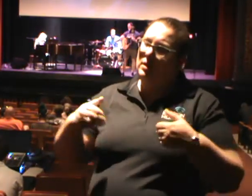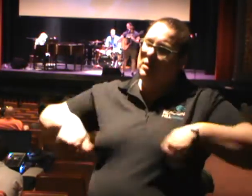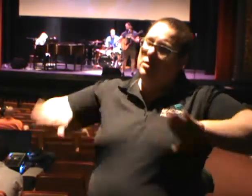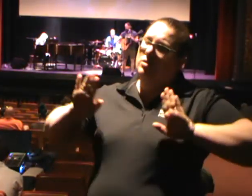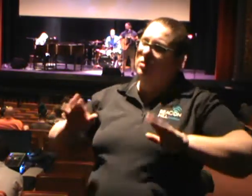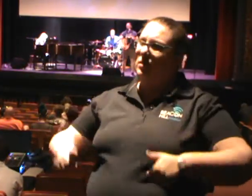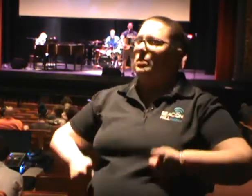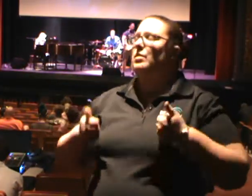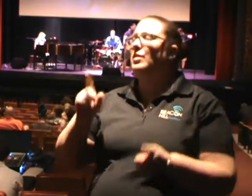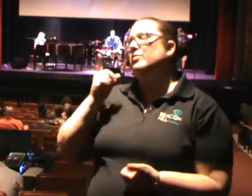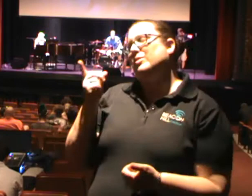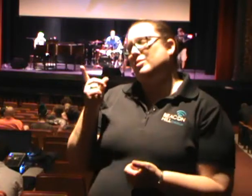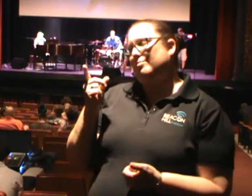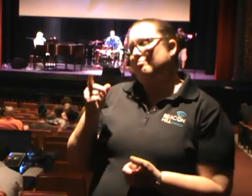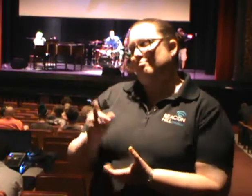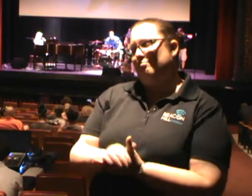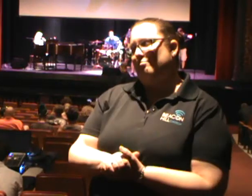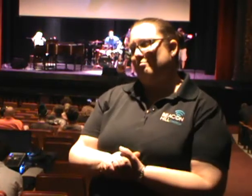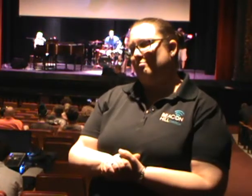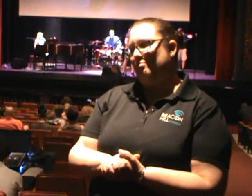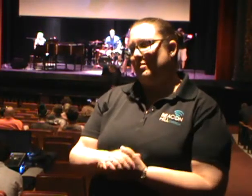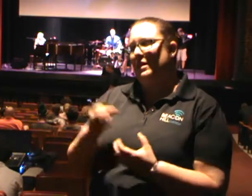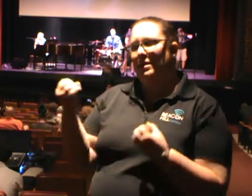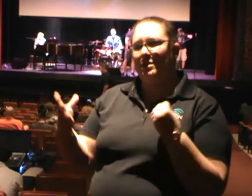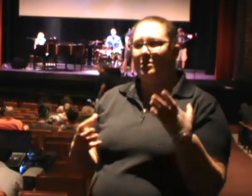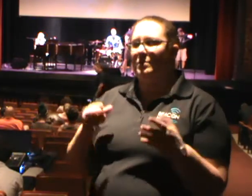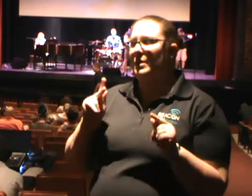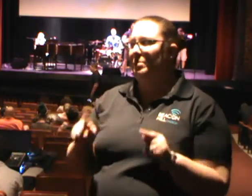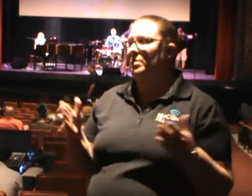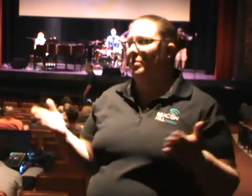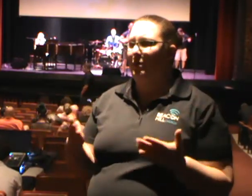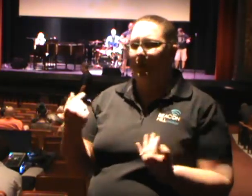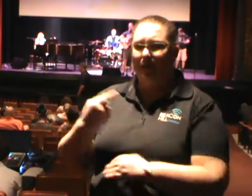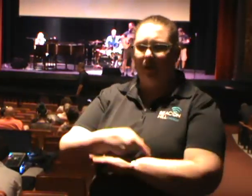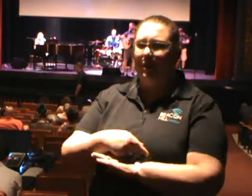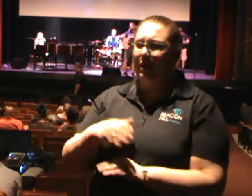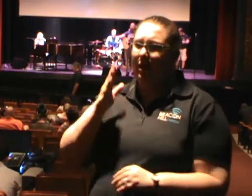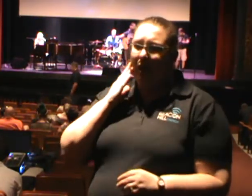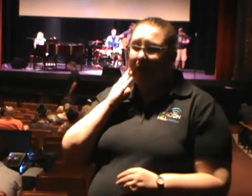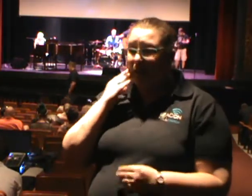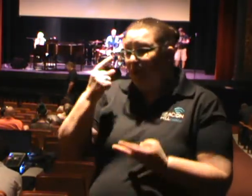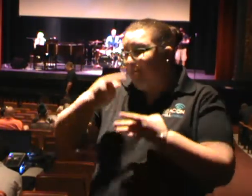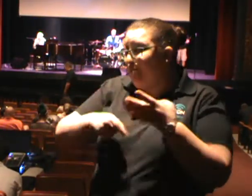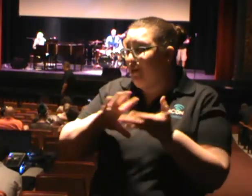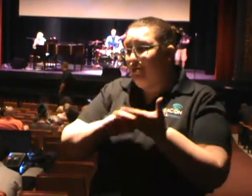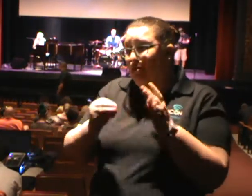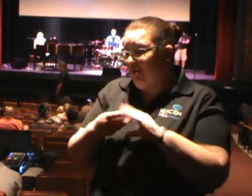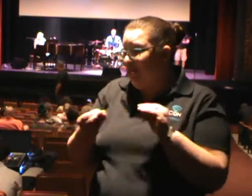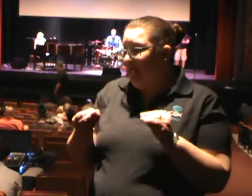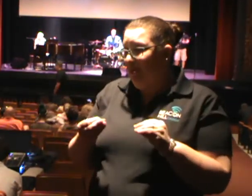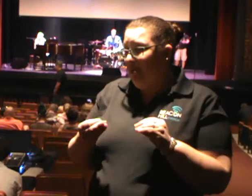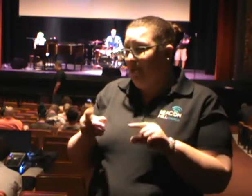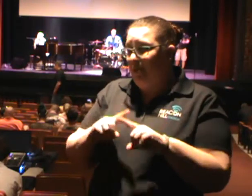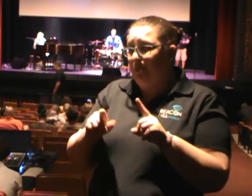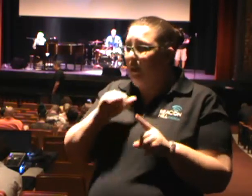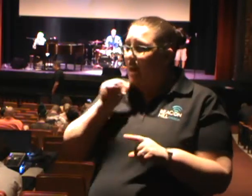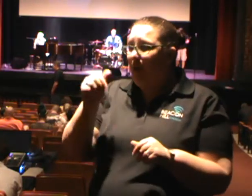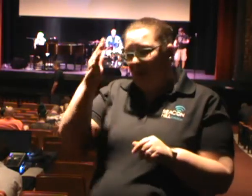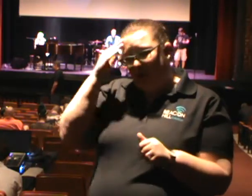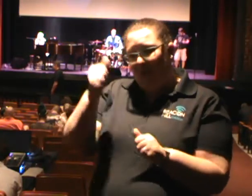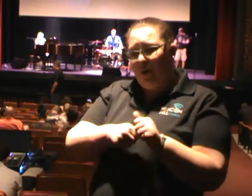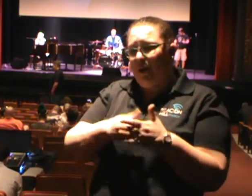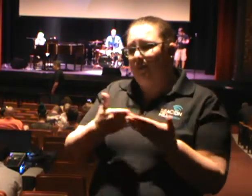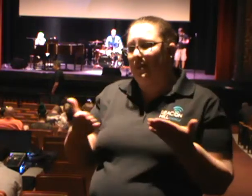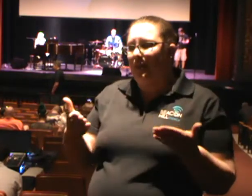you. Lord, there's so many people here today that I know some of their stories, but I don't know everything that's going on in